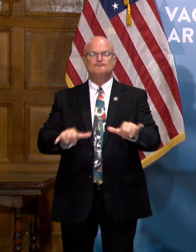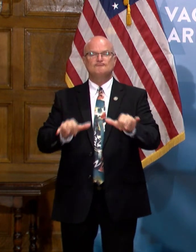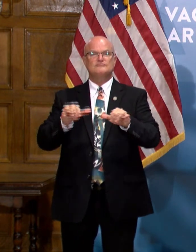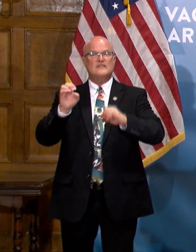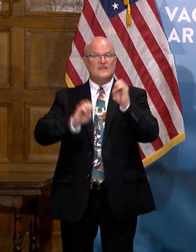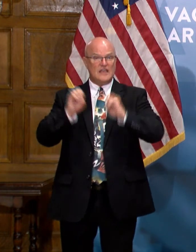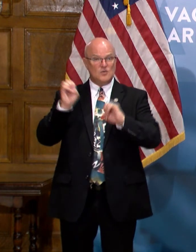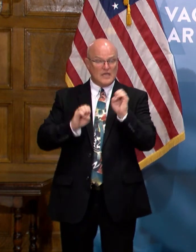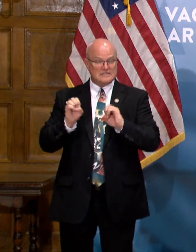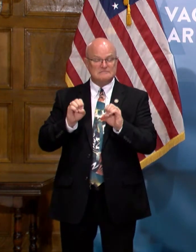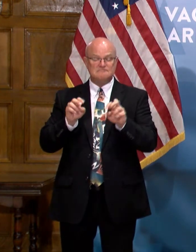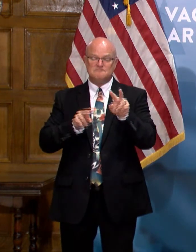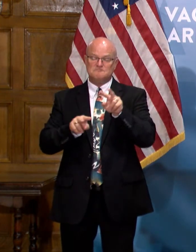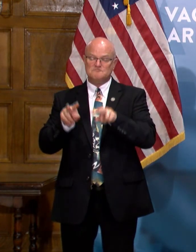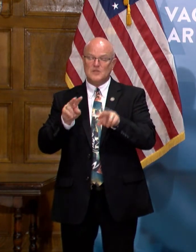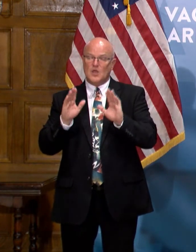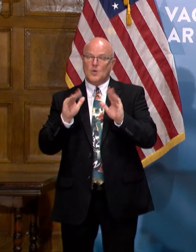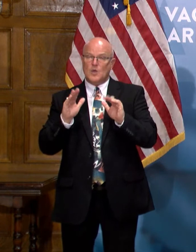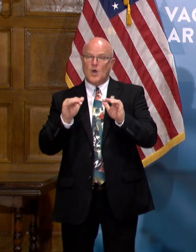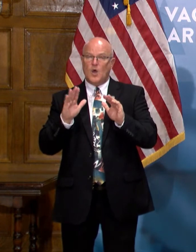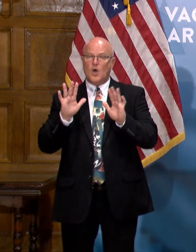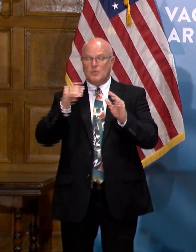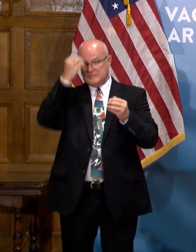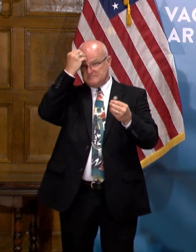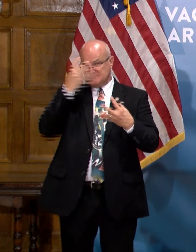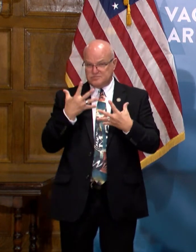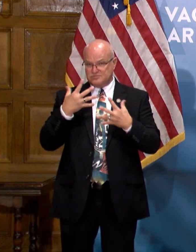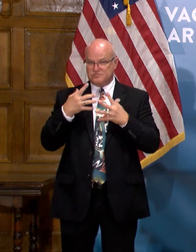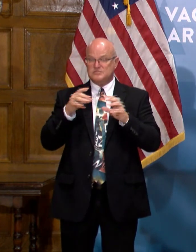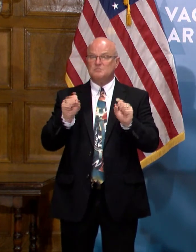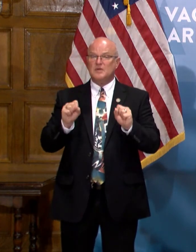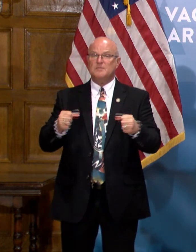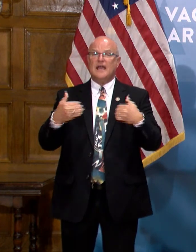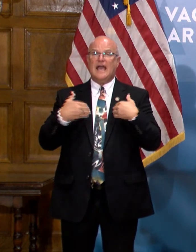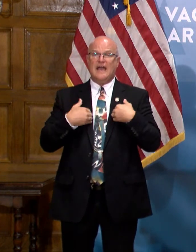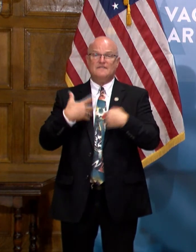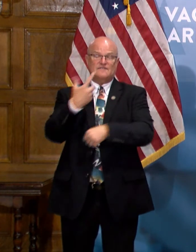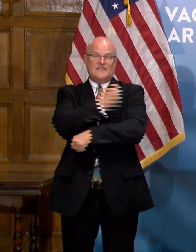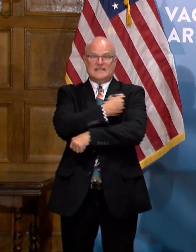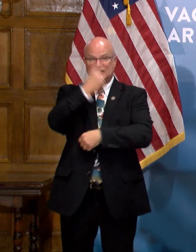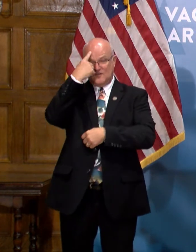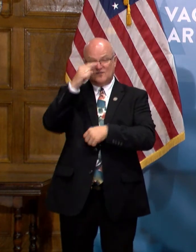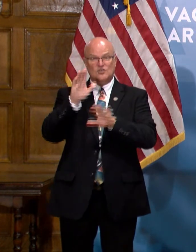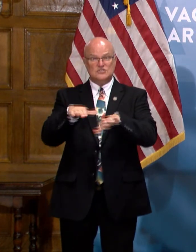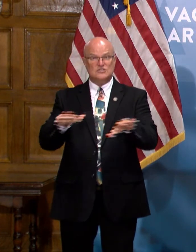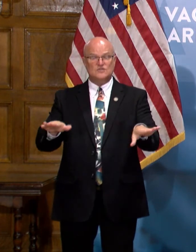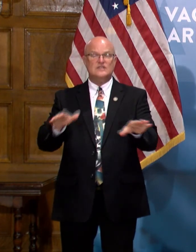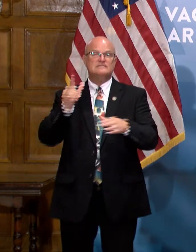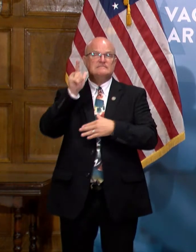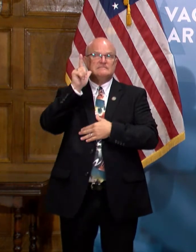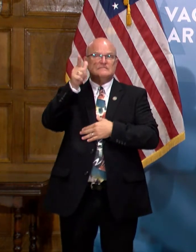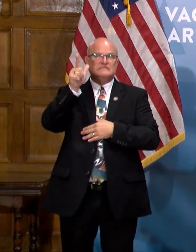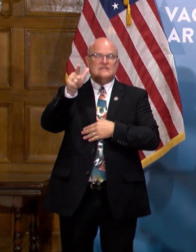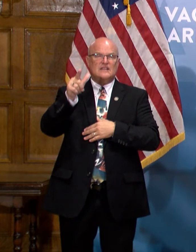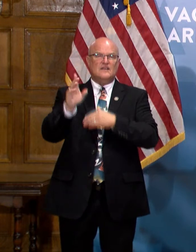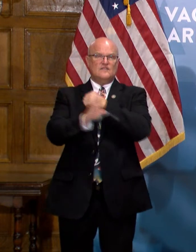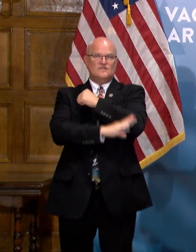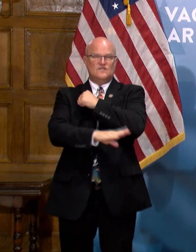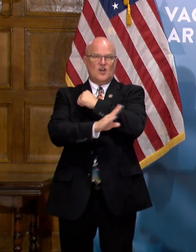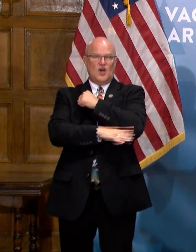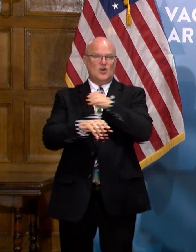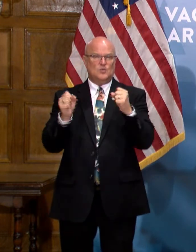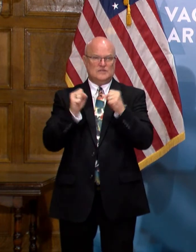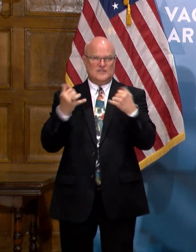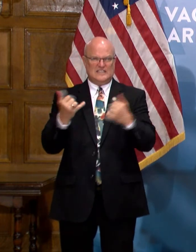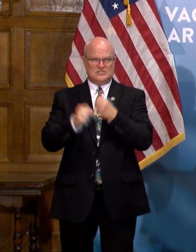and we hope to have adjudication by them about the possibility of having this vaccine available sometime in the late fall, early